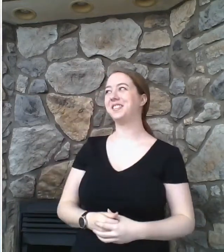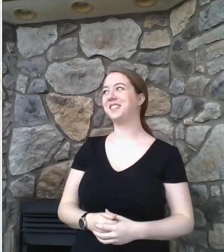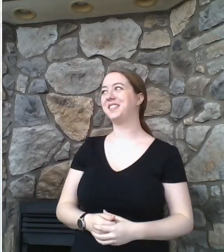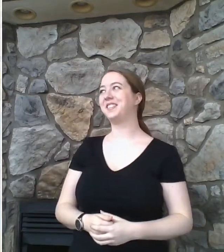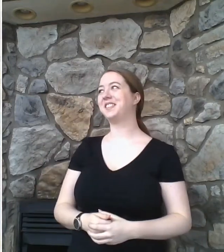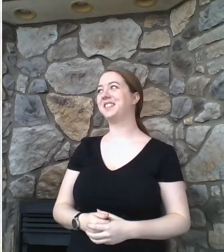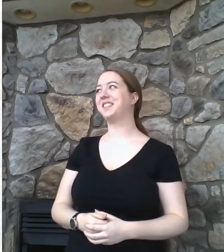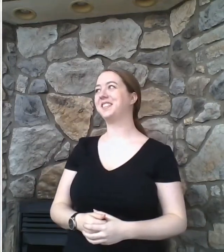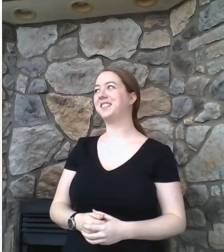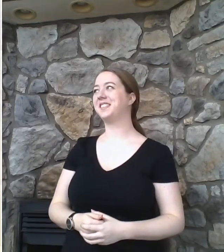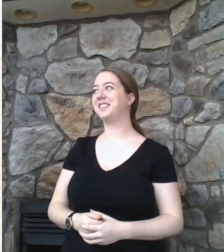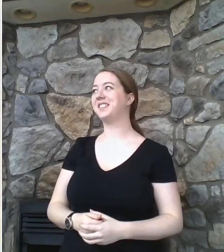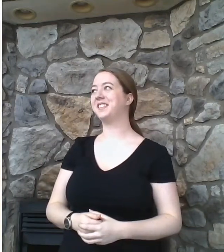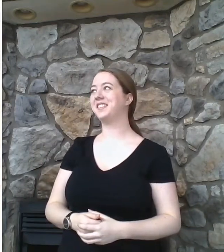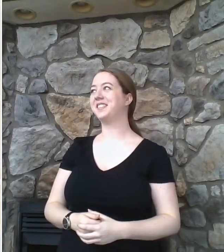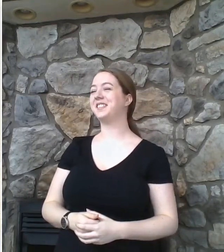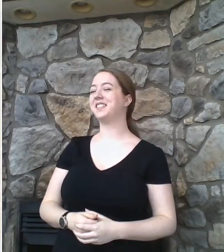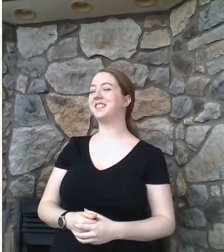smiled.